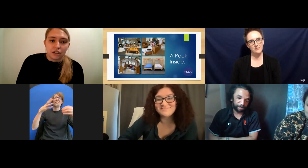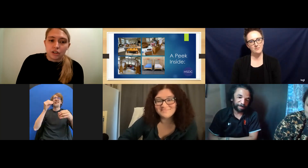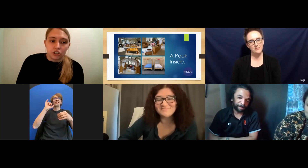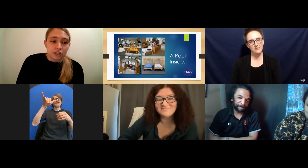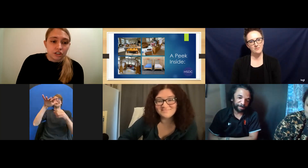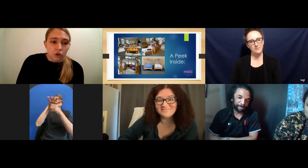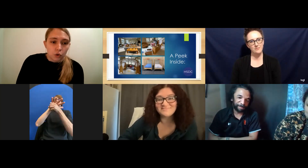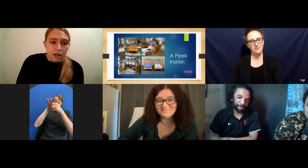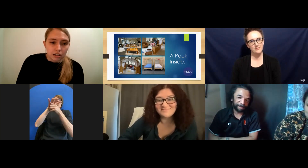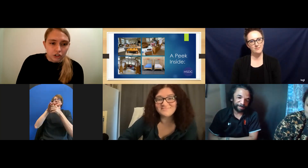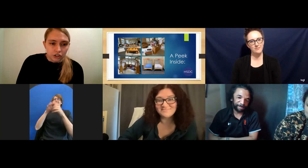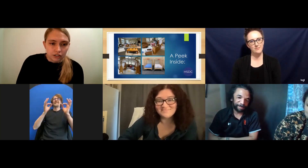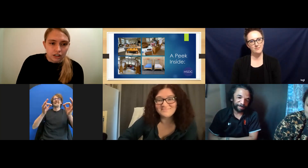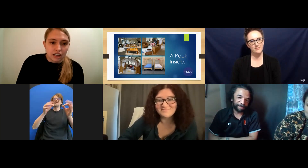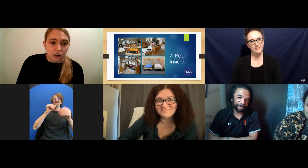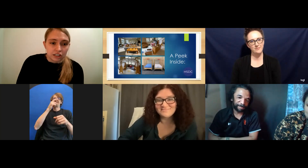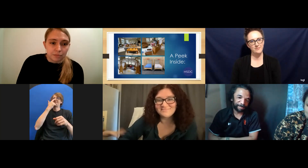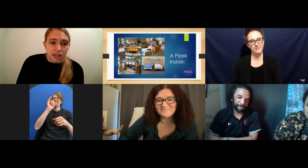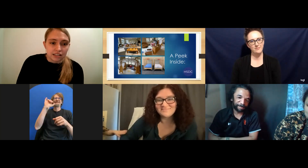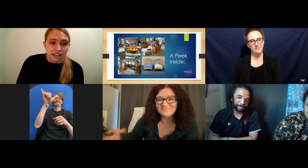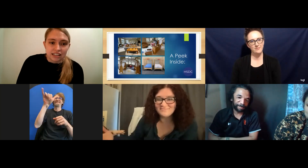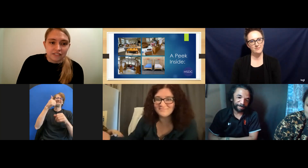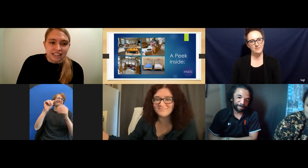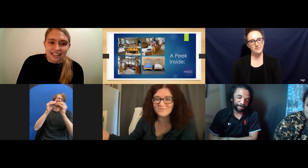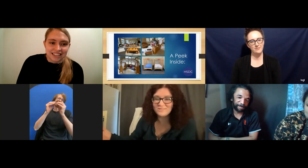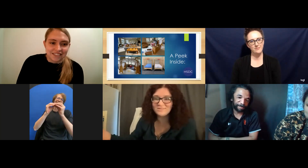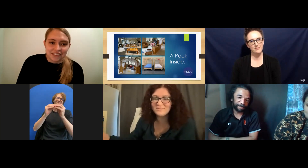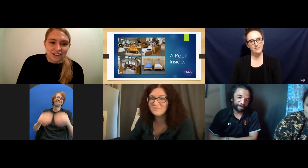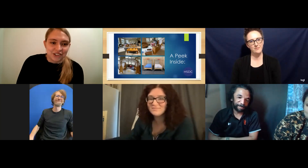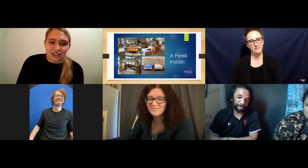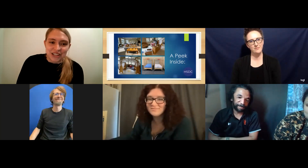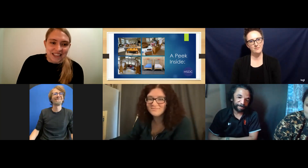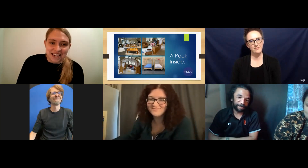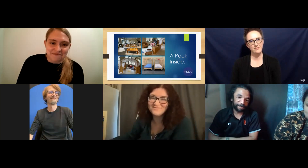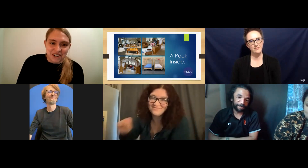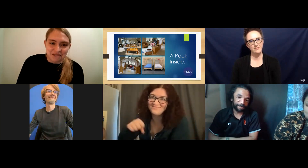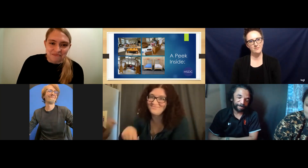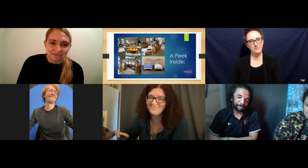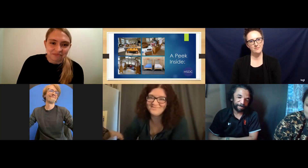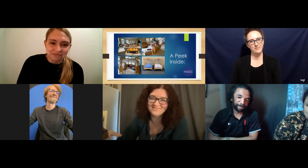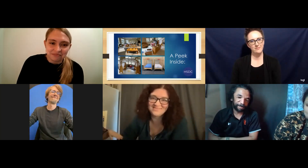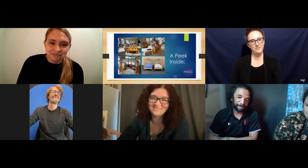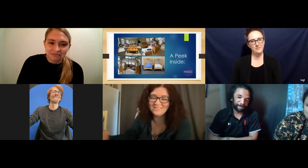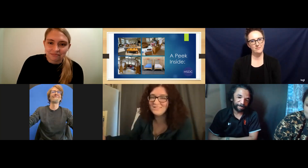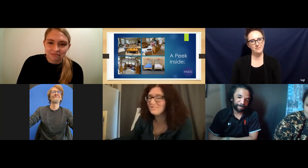feel like we've learned so much in our space, and it definitely doesn't feel or look like that anymore.